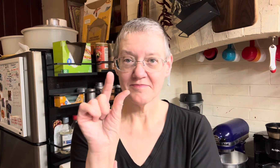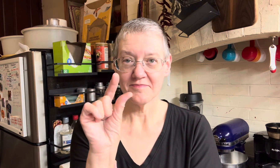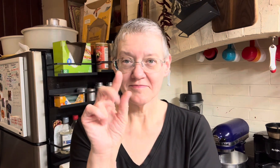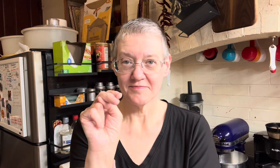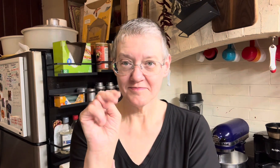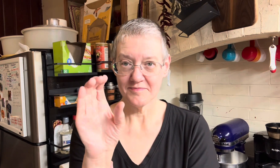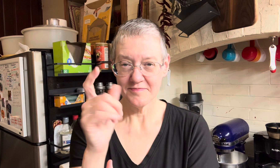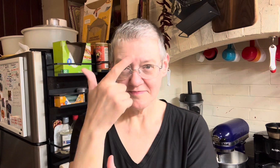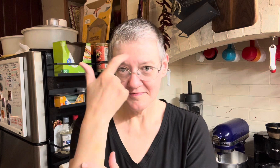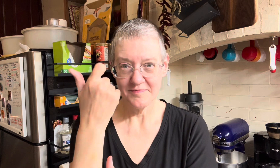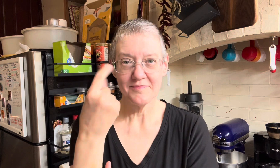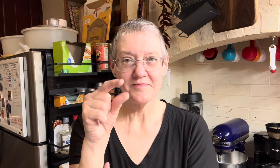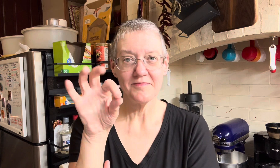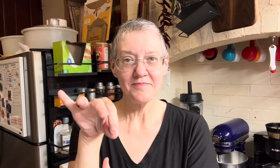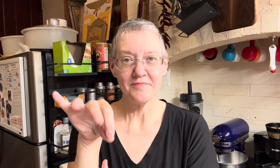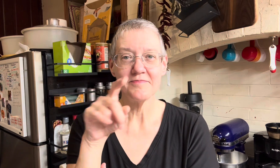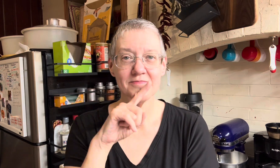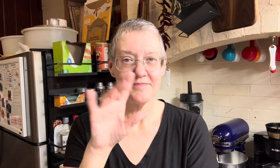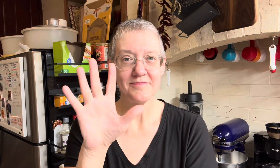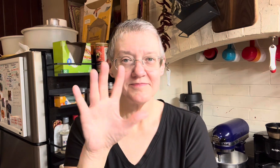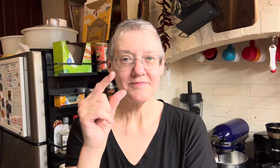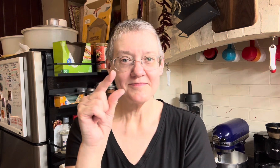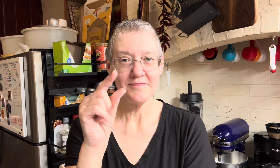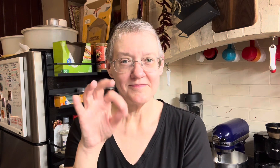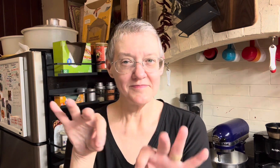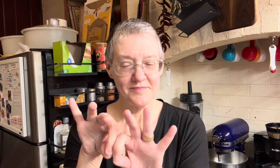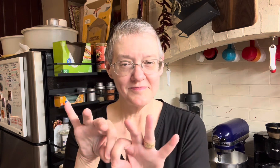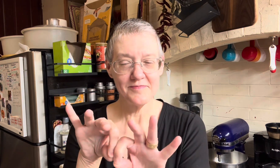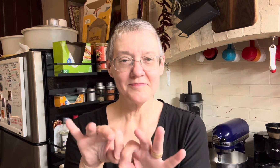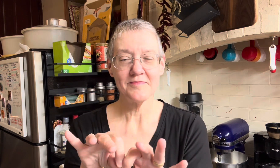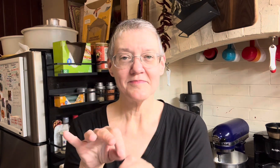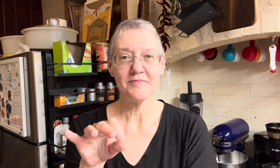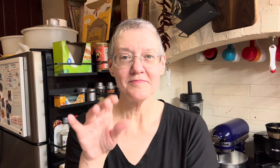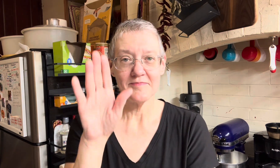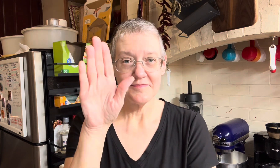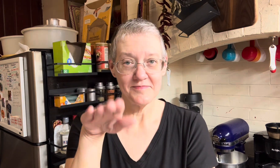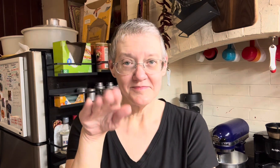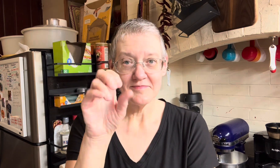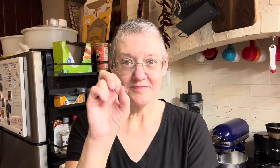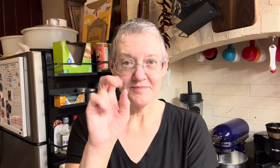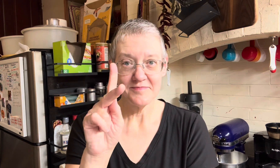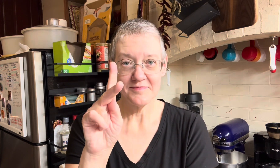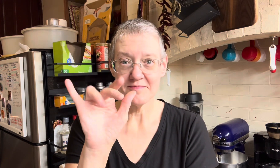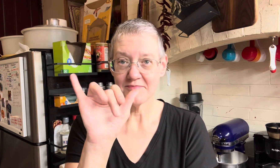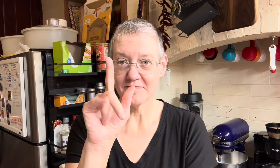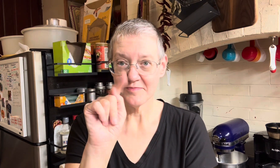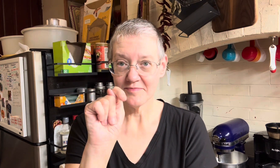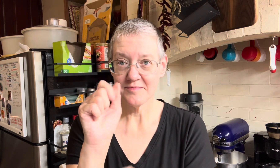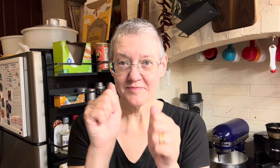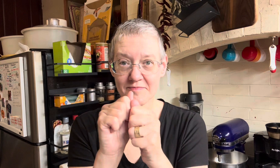and chicken lunch, 5 grams of net carbs because the 5 grams of net carbs worth of green peppers.